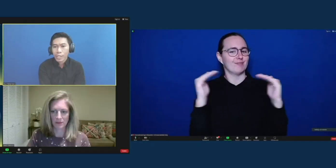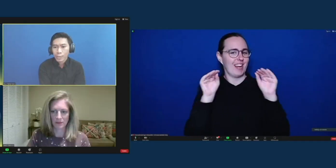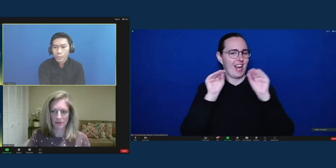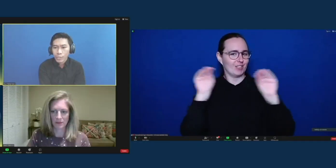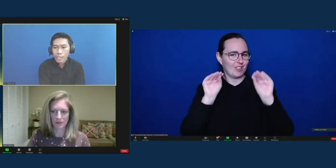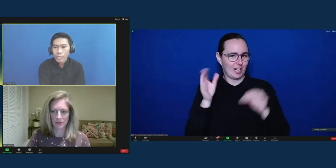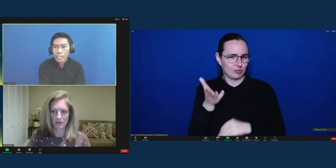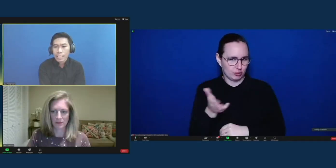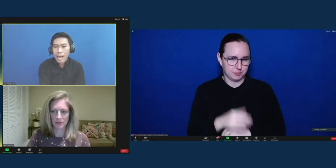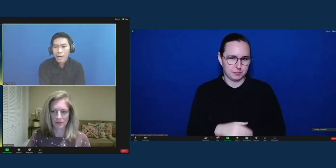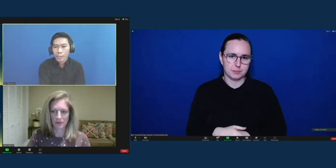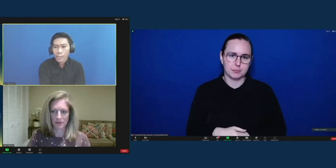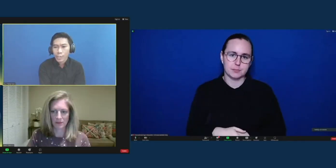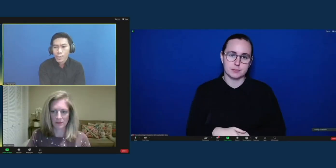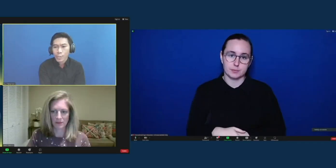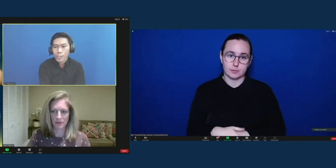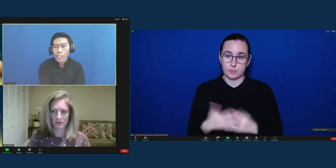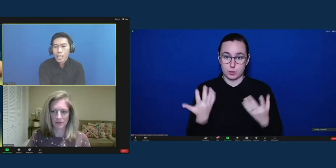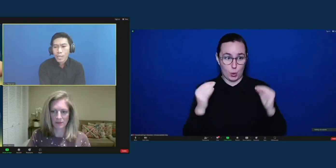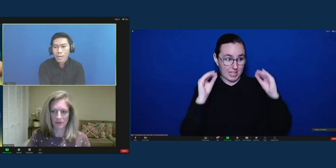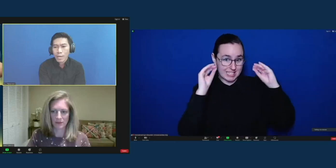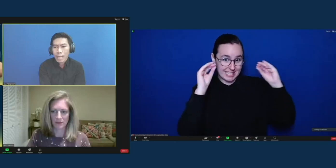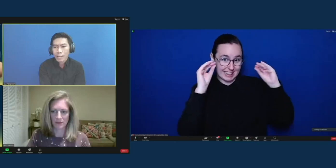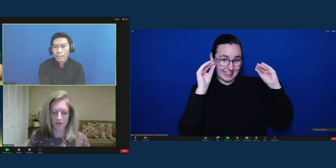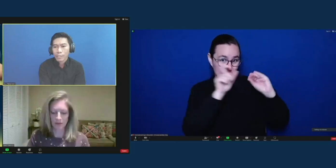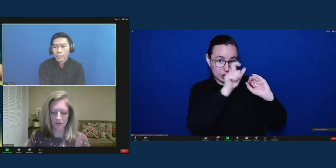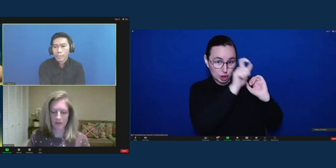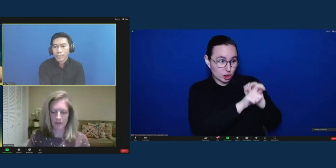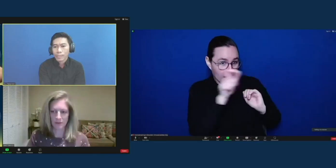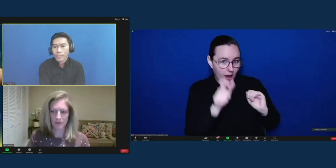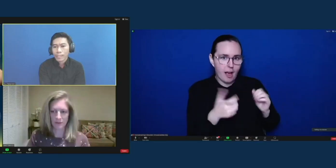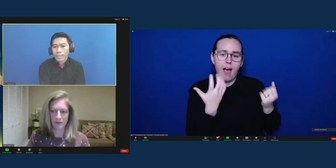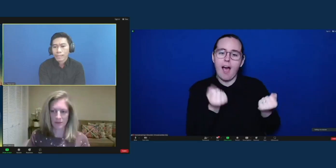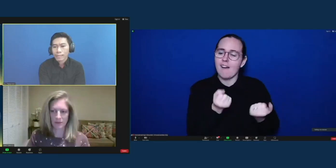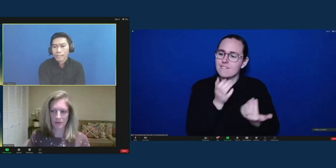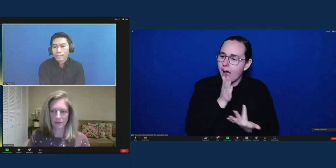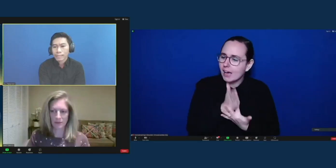children to read and how to use their language.